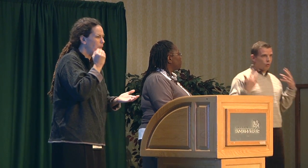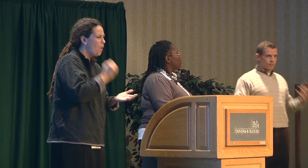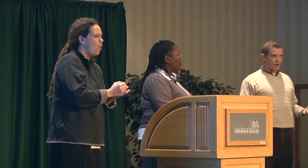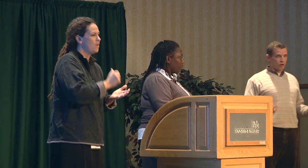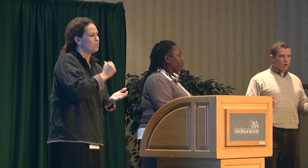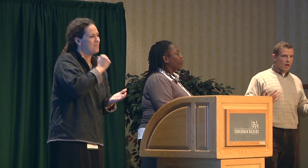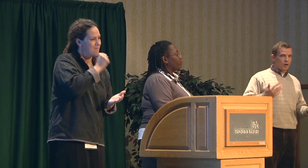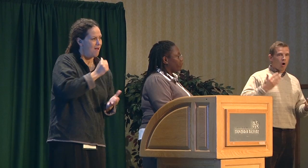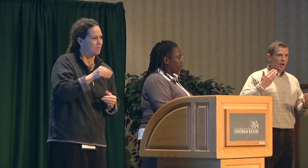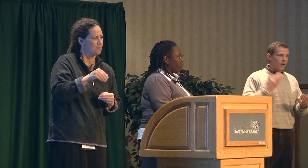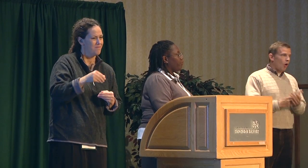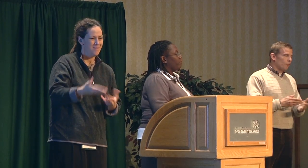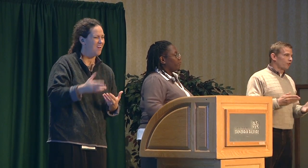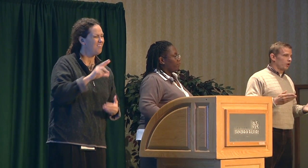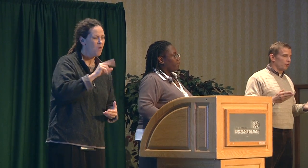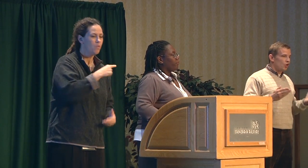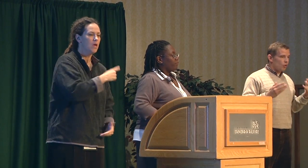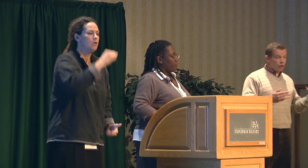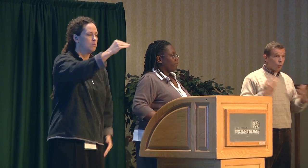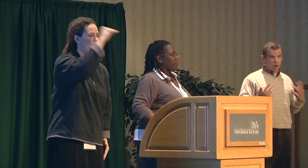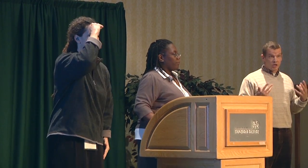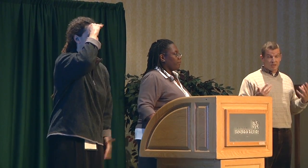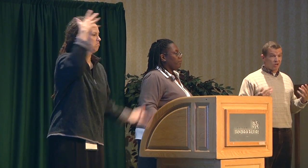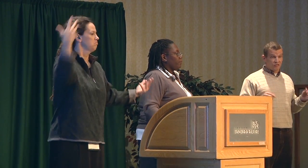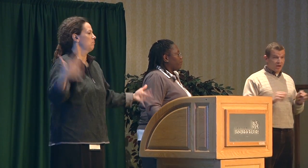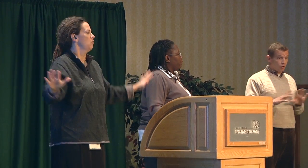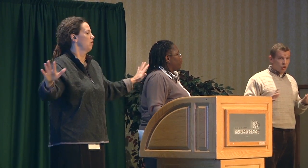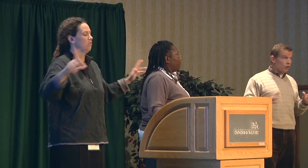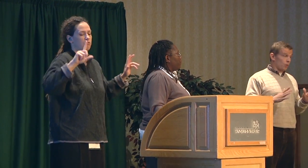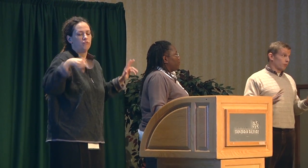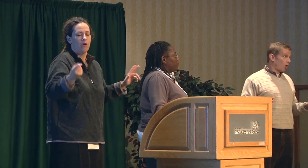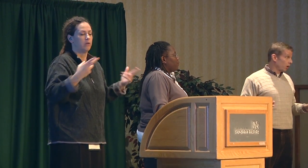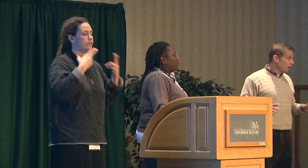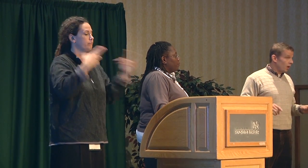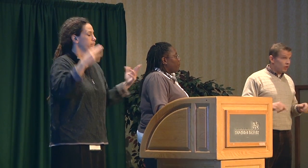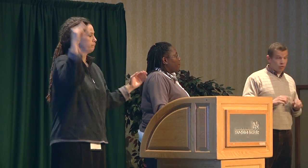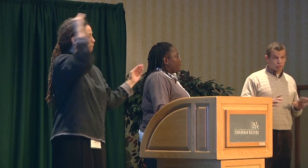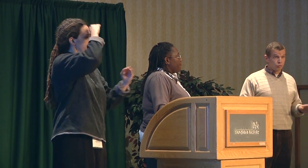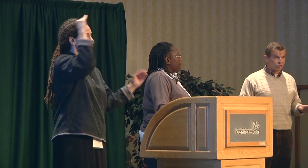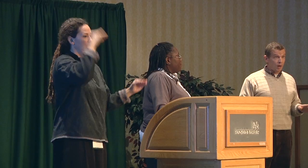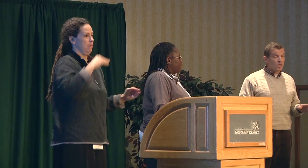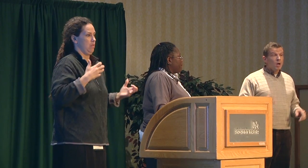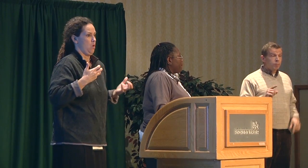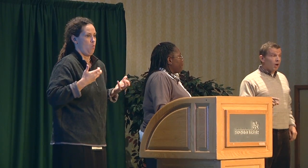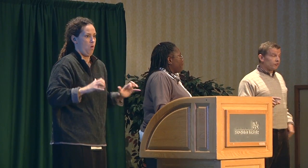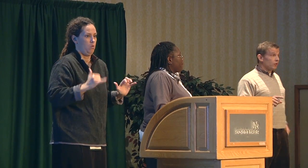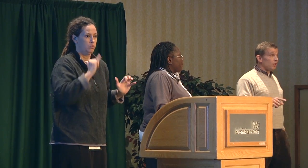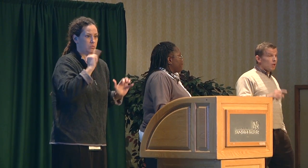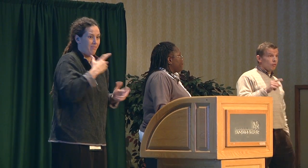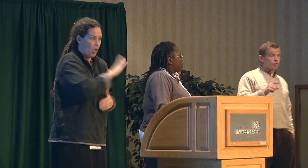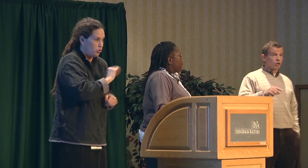don't know any better, and all of a sudden they're worried because they don't know, they don't want to be wrong, and they don't want to screw this up.